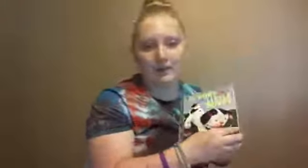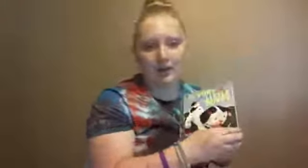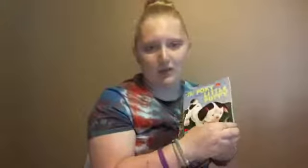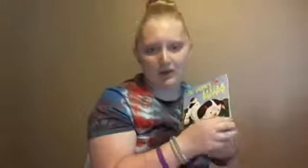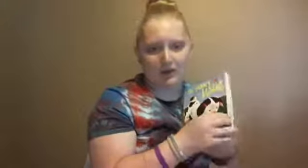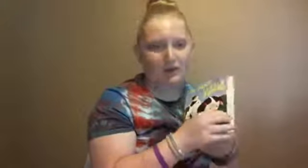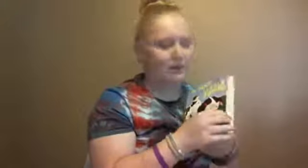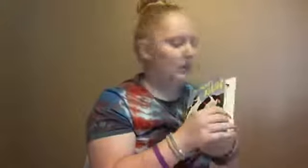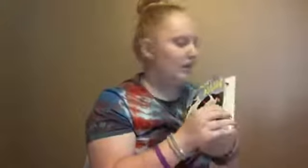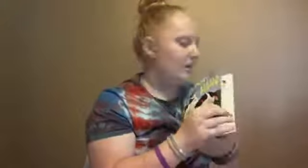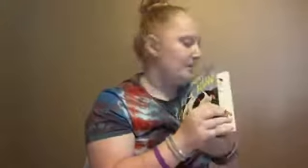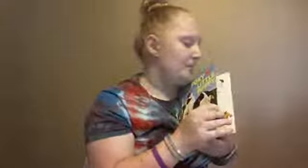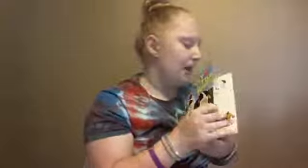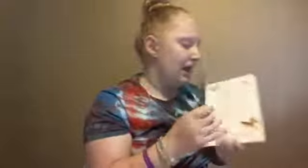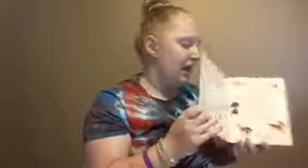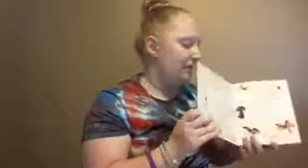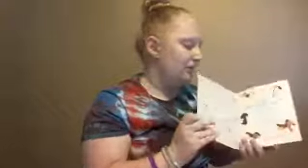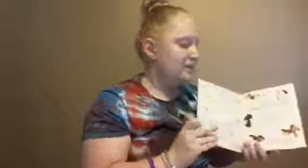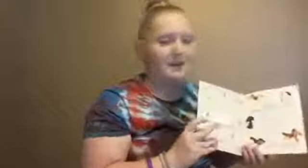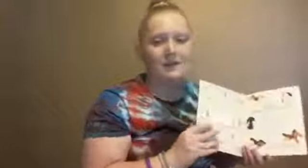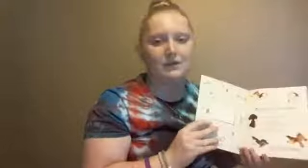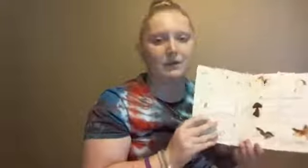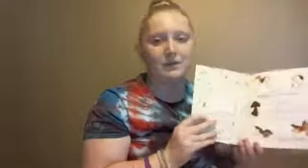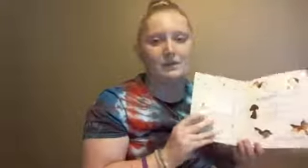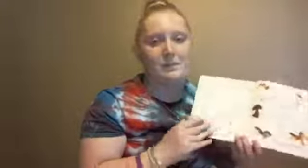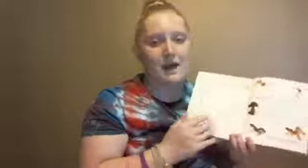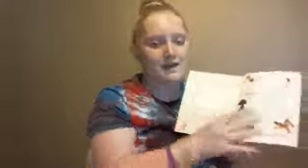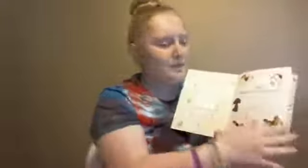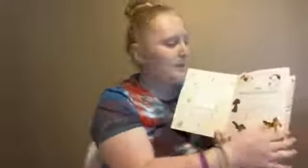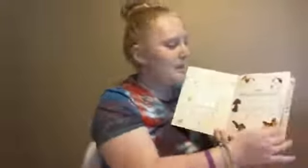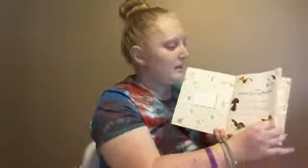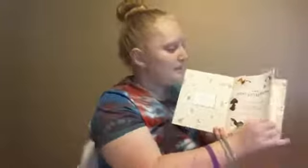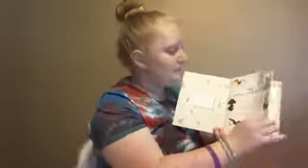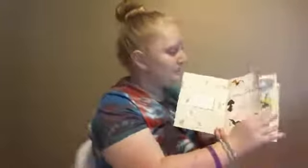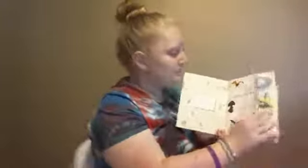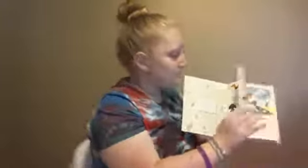along with you, but I will see if you can spot some of them.